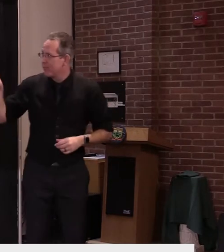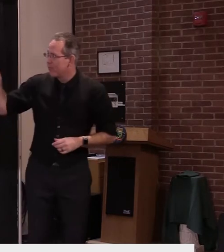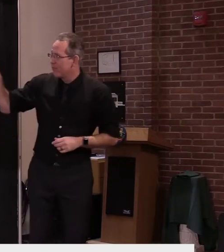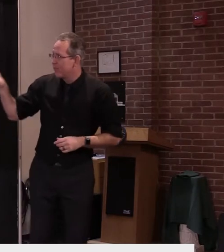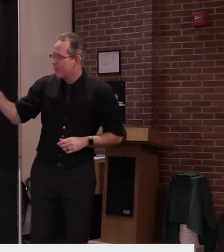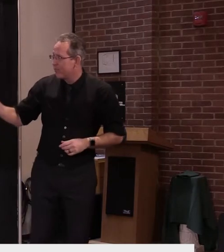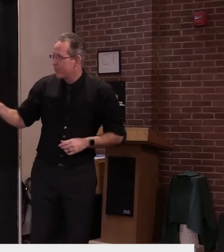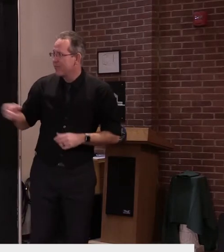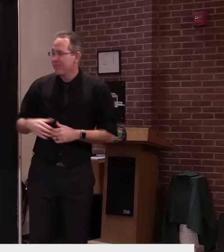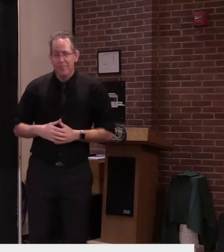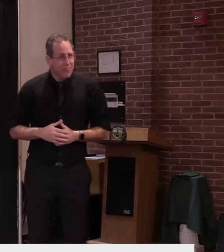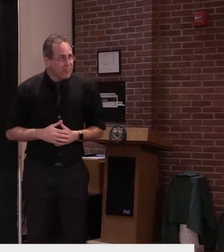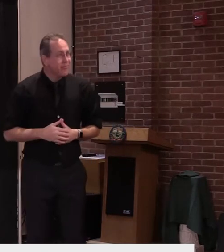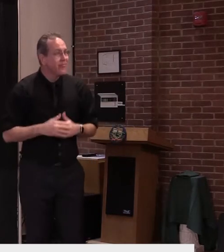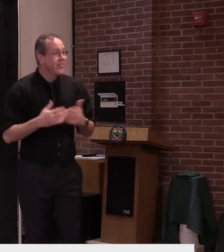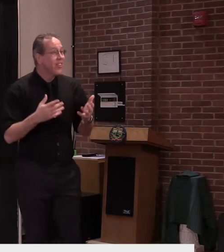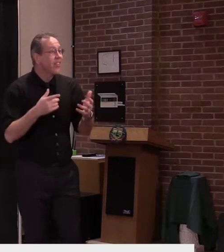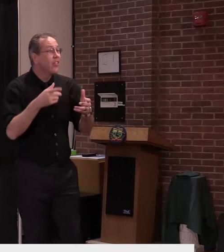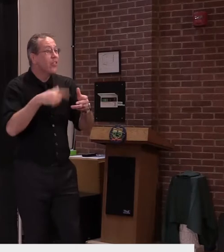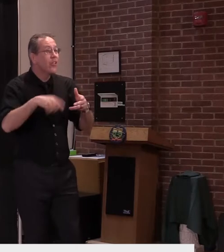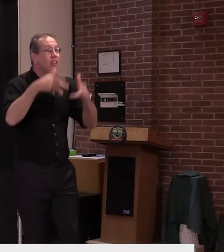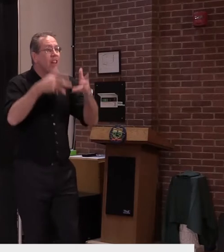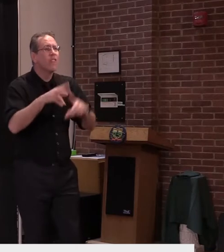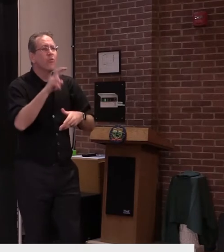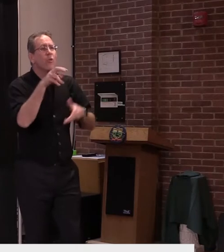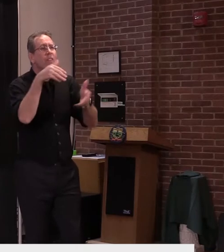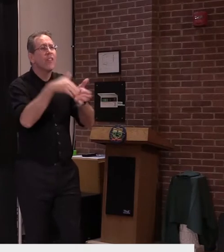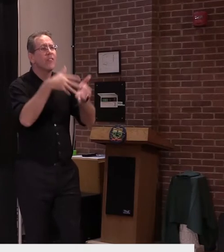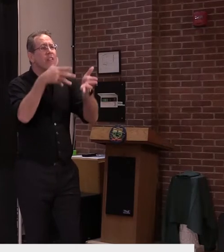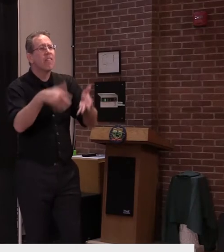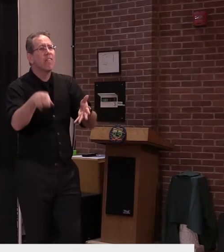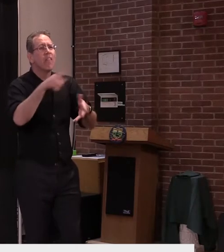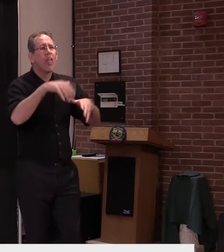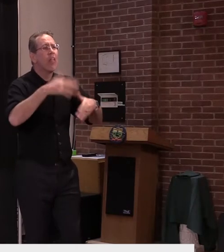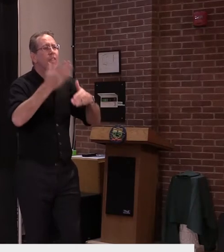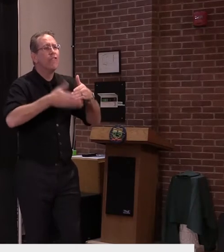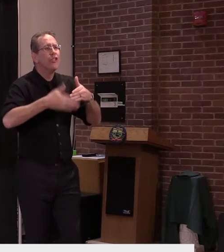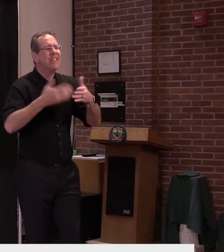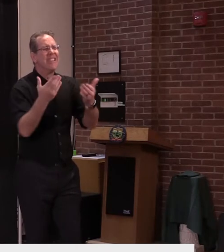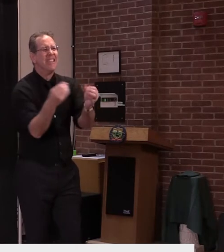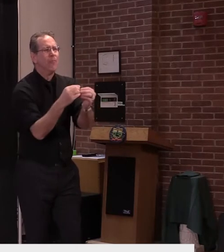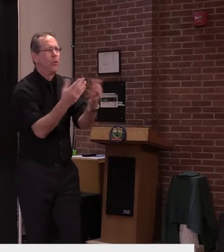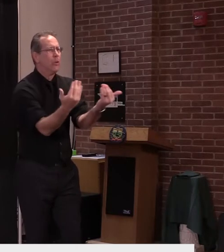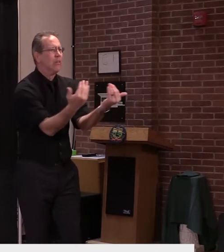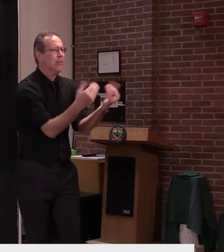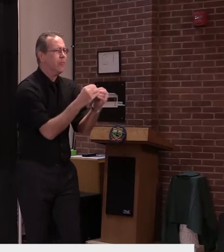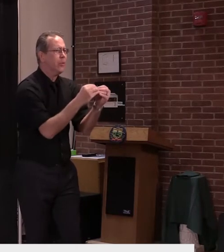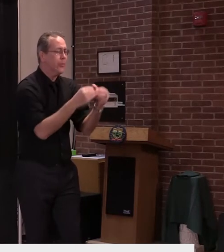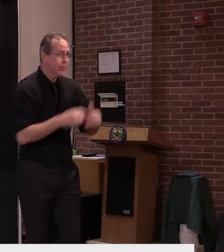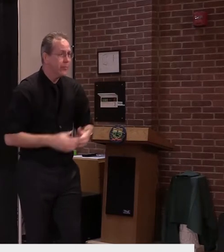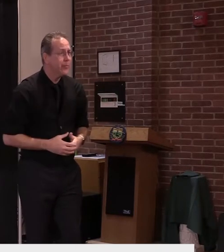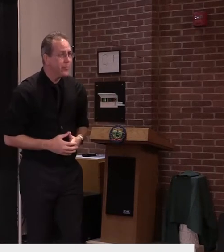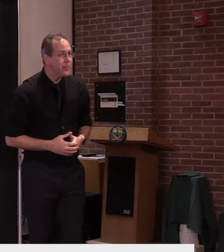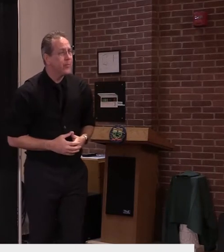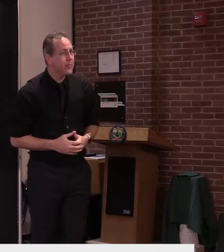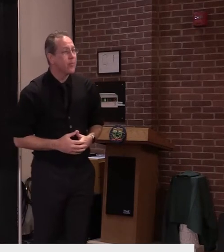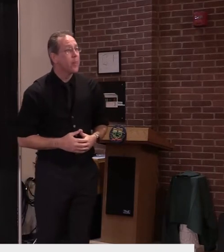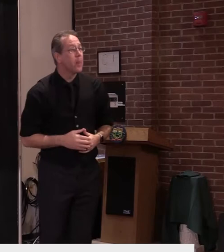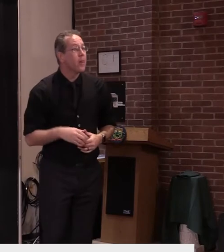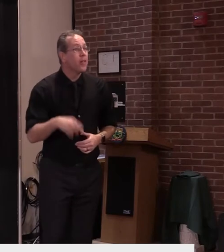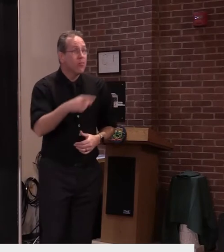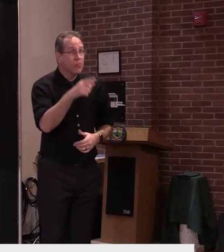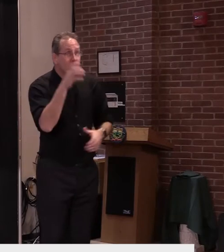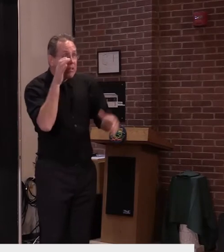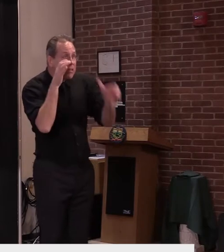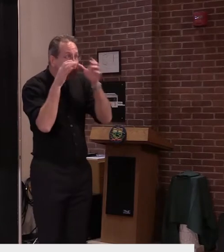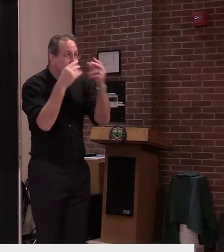who have not yet gotten it. So that is really a critical step for those that have gotten your full dosage to go and get the booster shot to get the